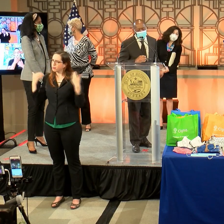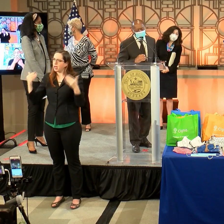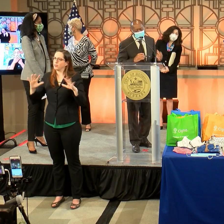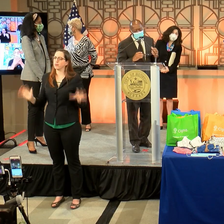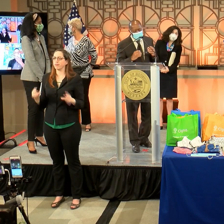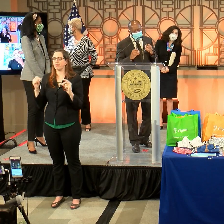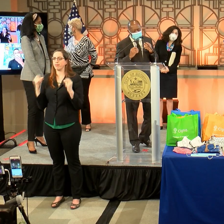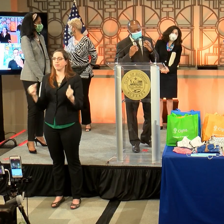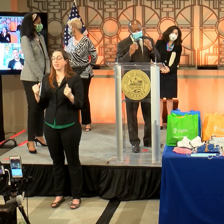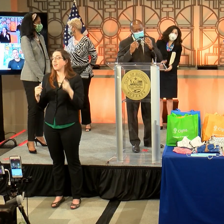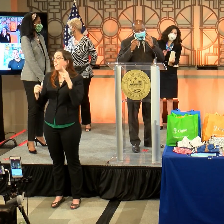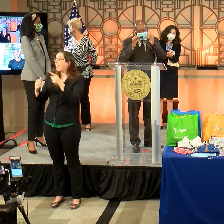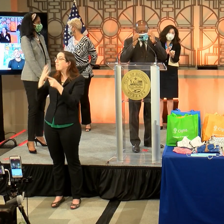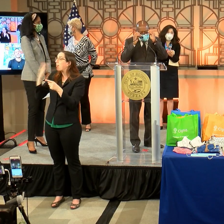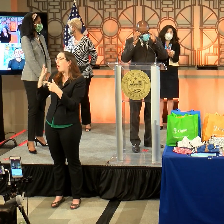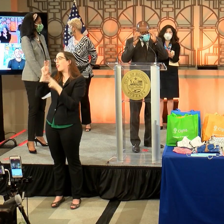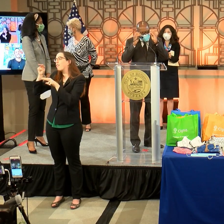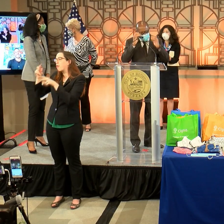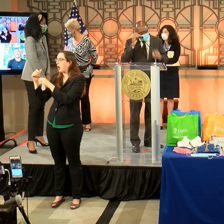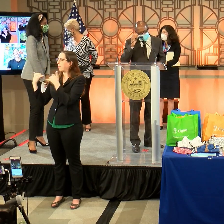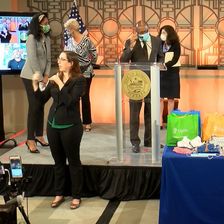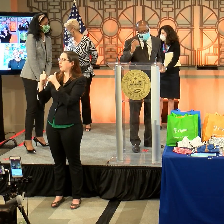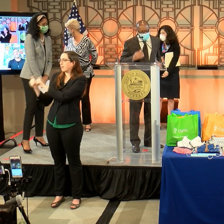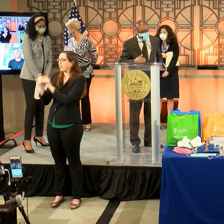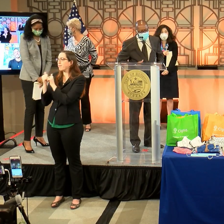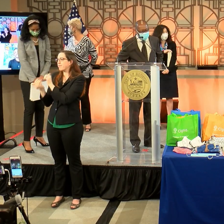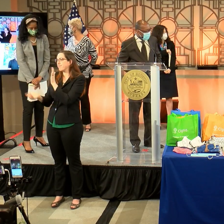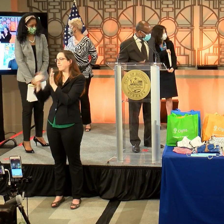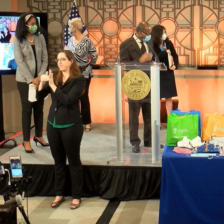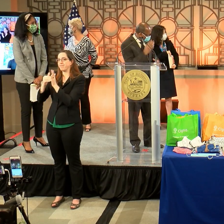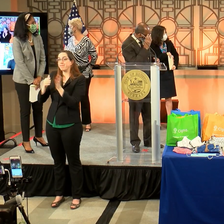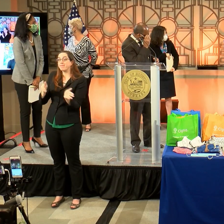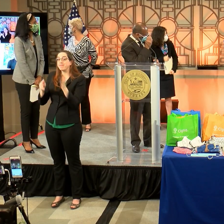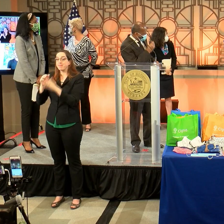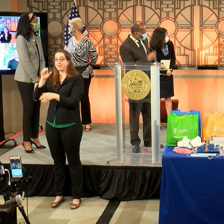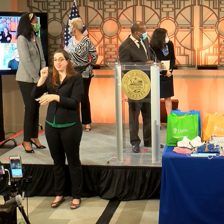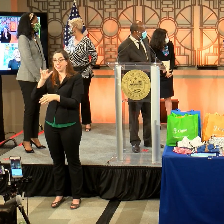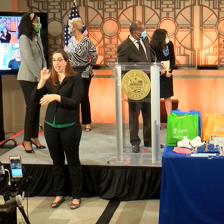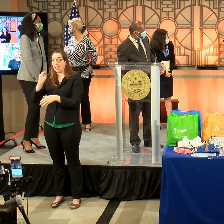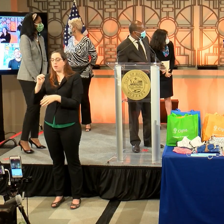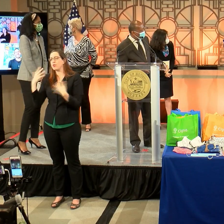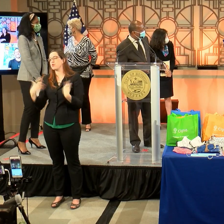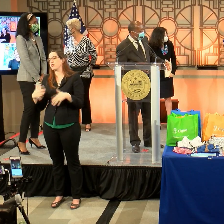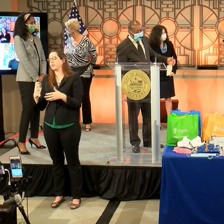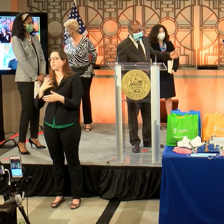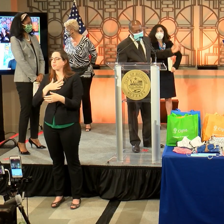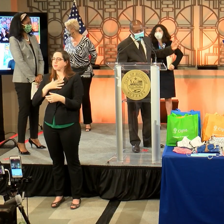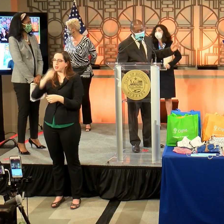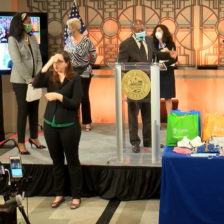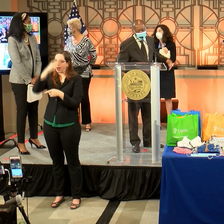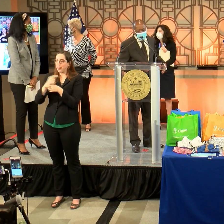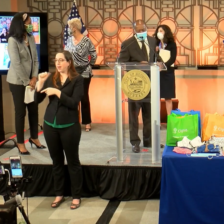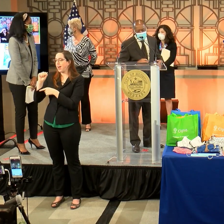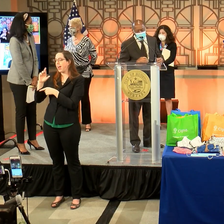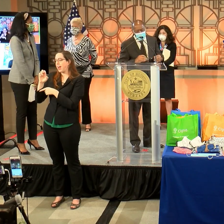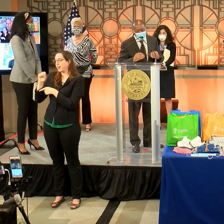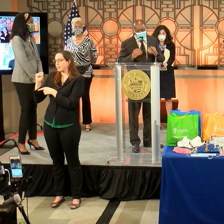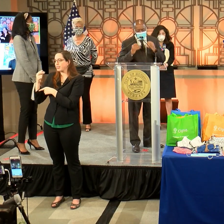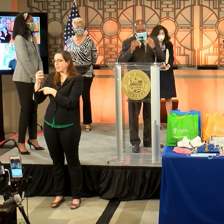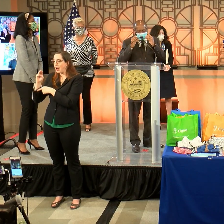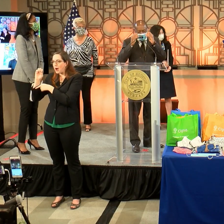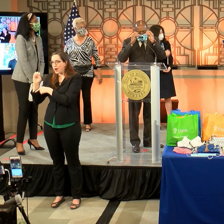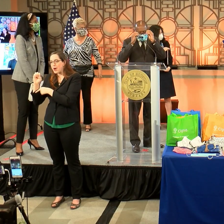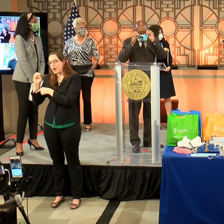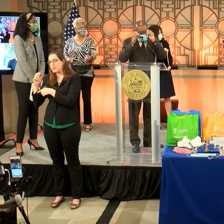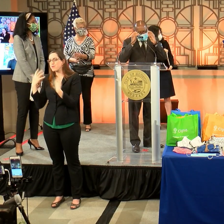Carlos. Look forward to playing with you again. And Slim, man, my brother, Acres Home, Fofo,